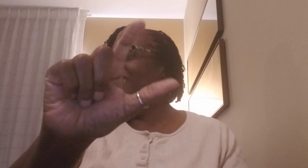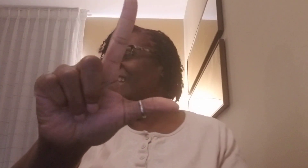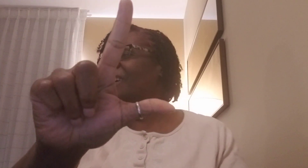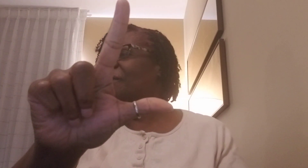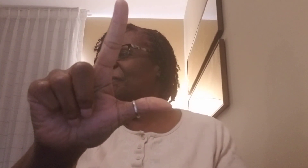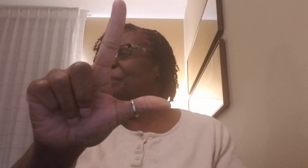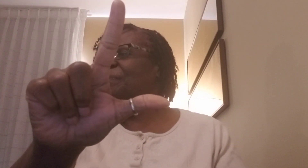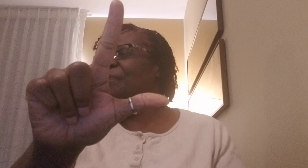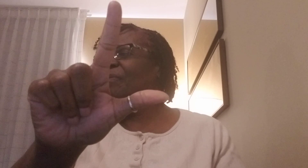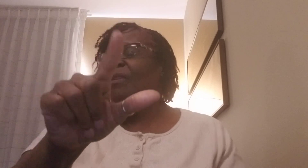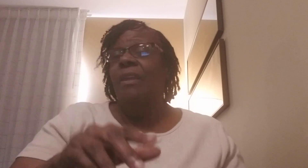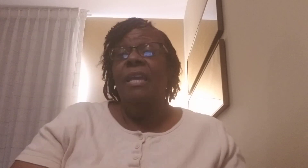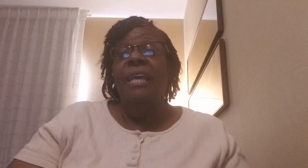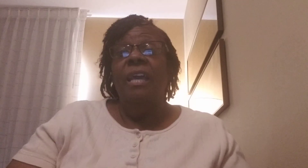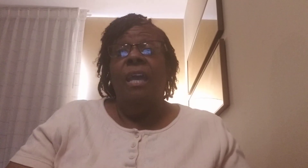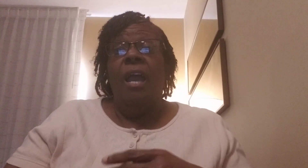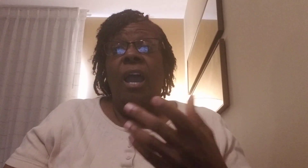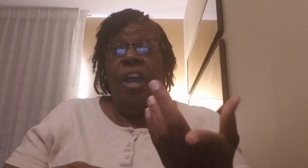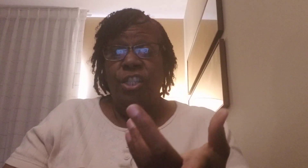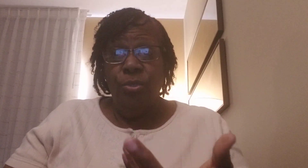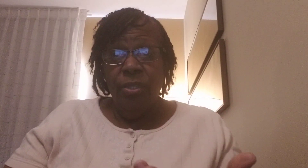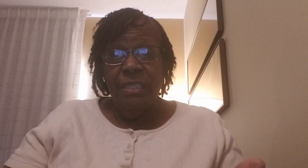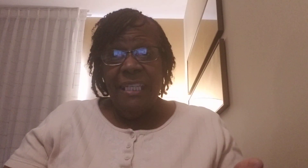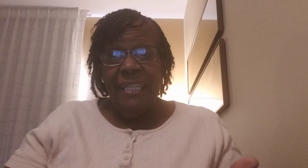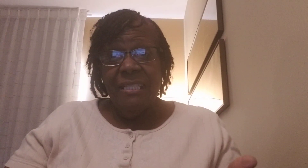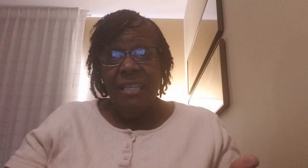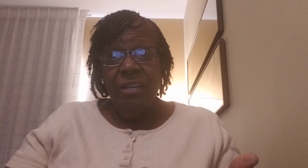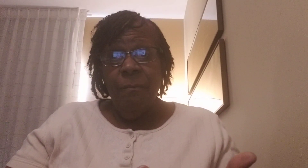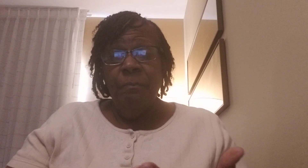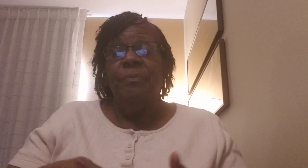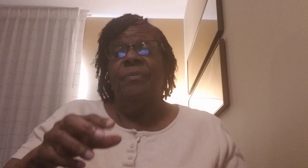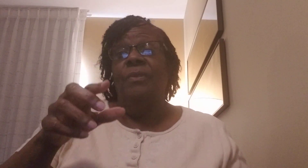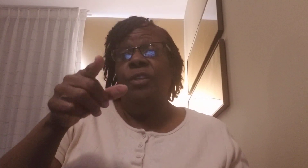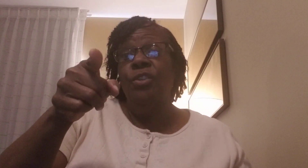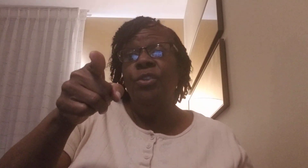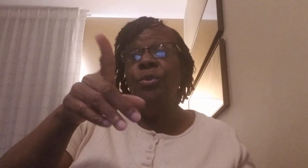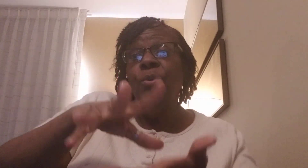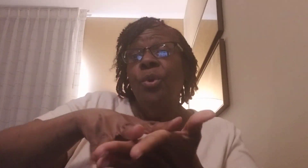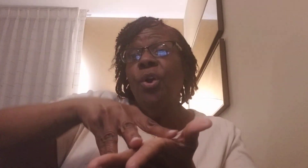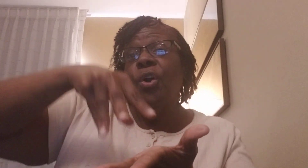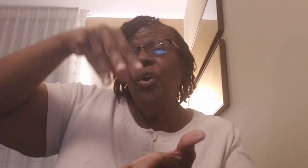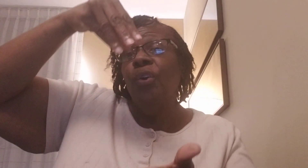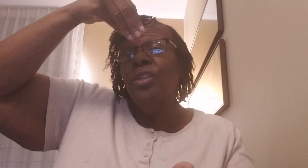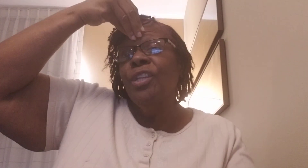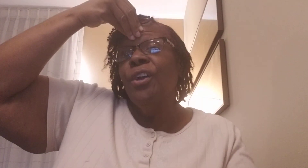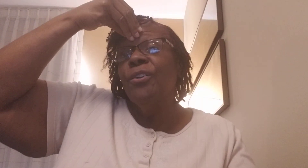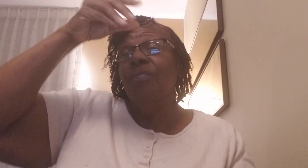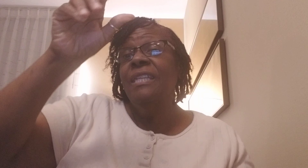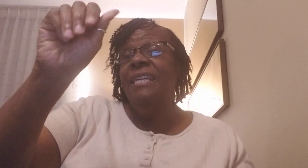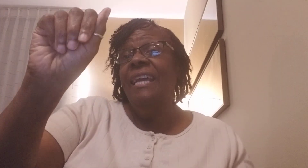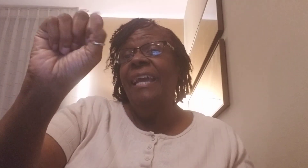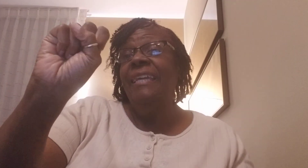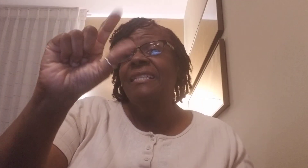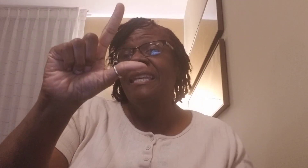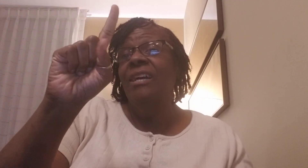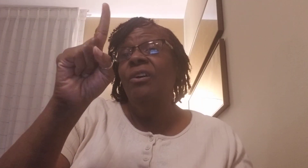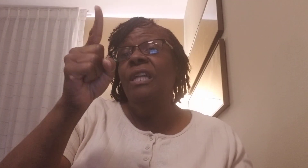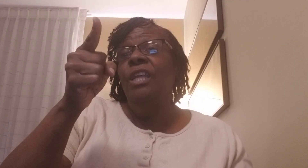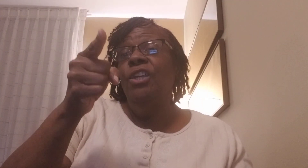ASL. Are you learning ASL? You learn ASL?